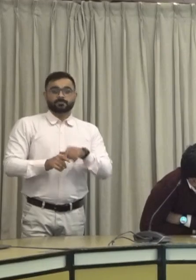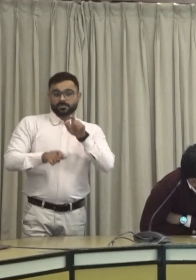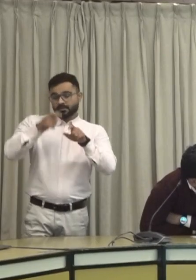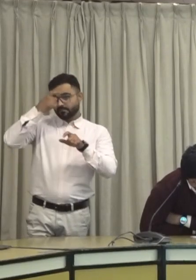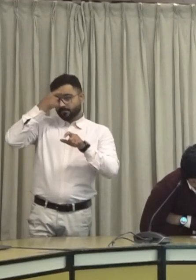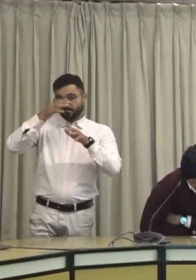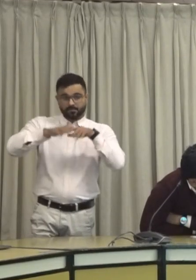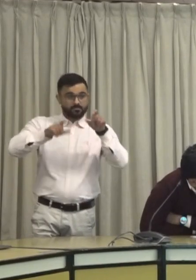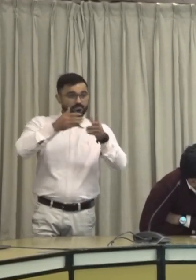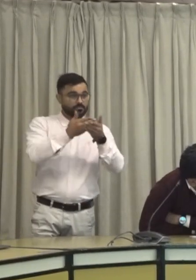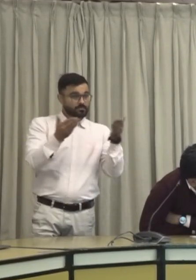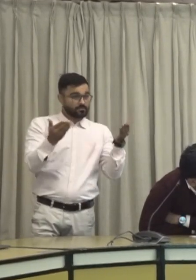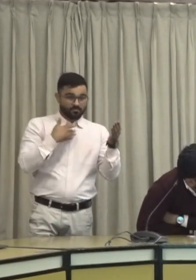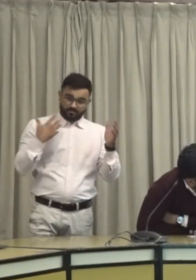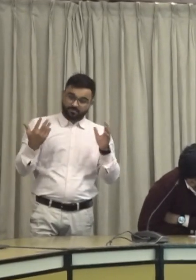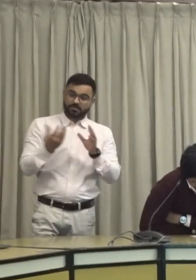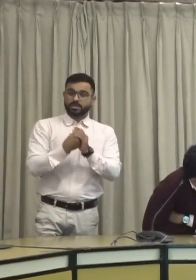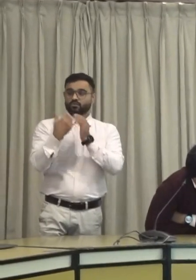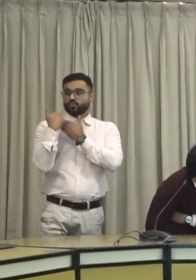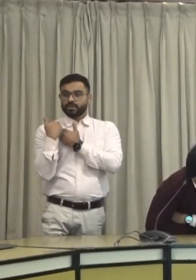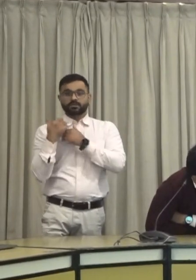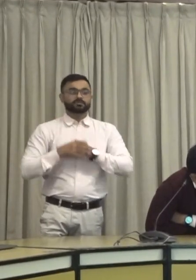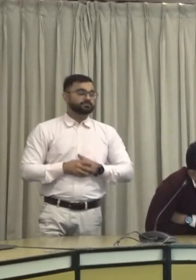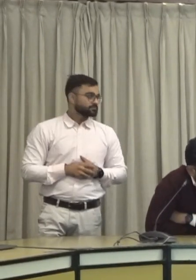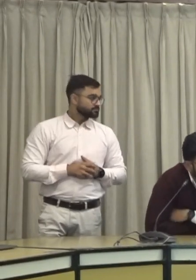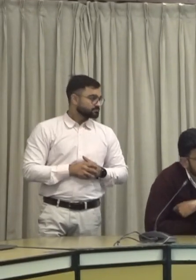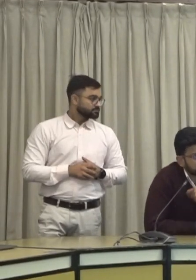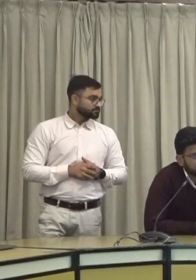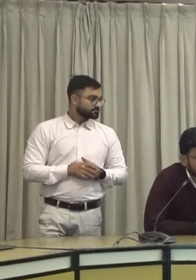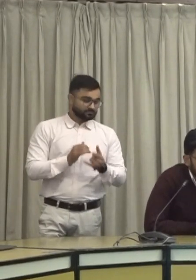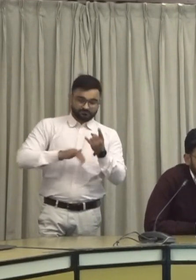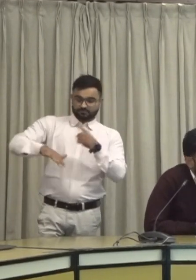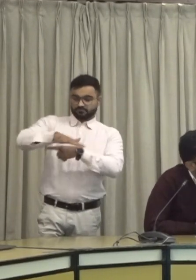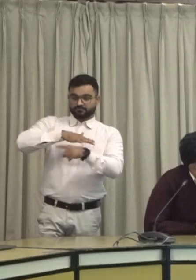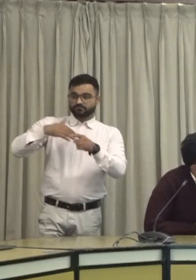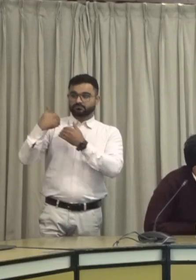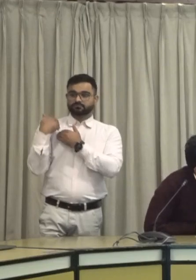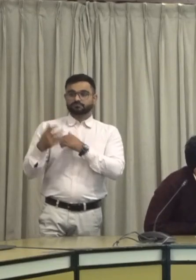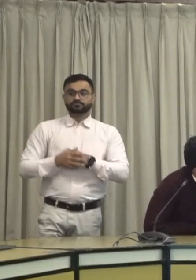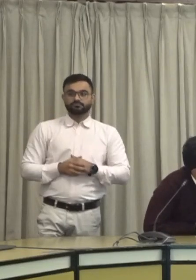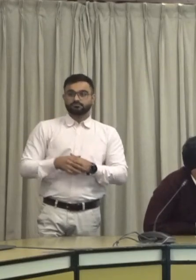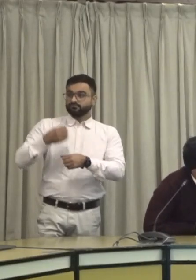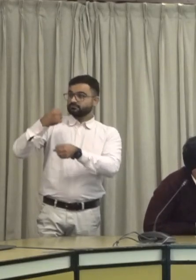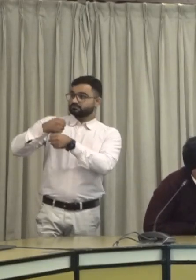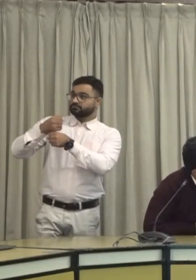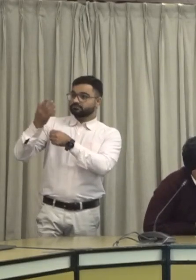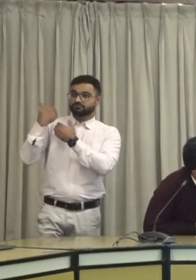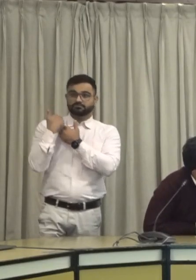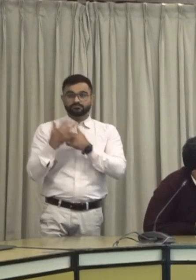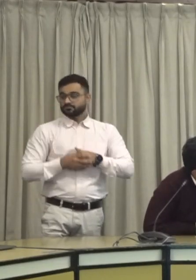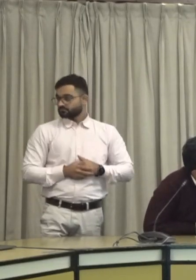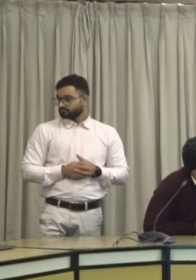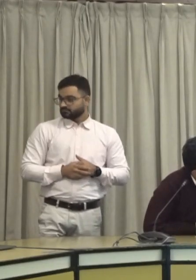problem, human problem, and we are all responsible. Society is responsible. The government is